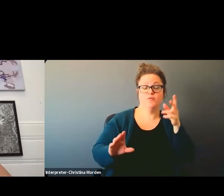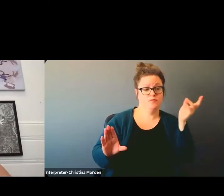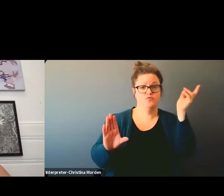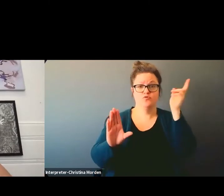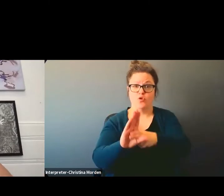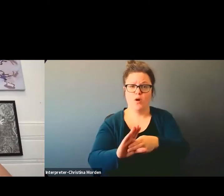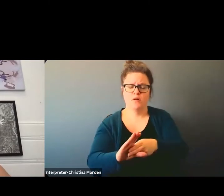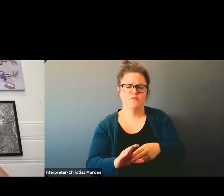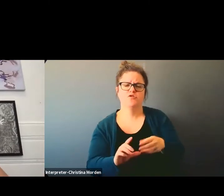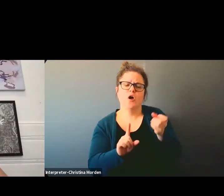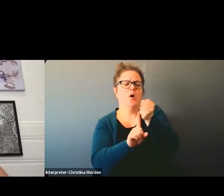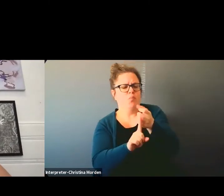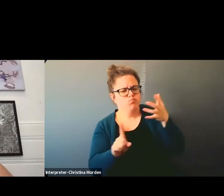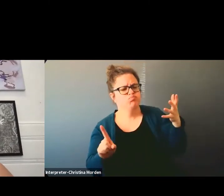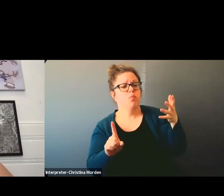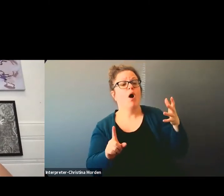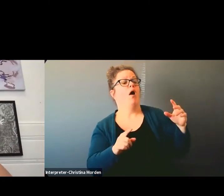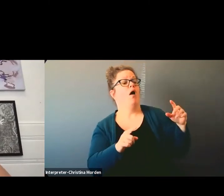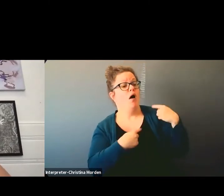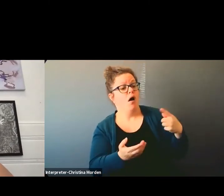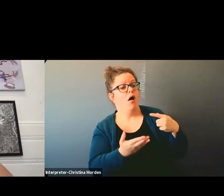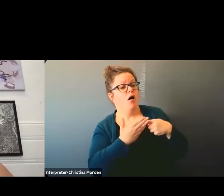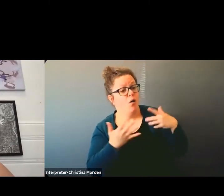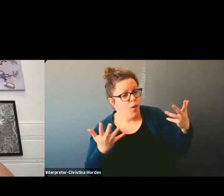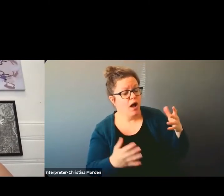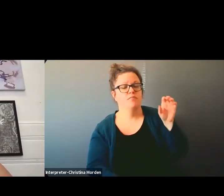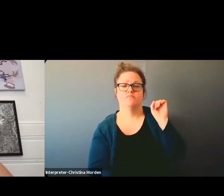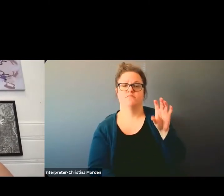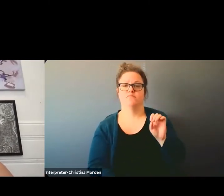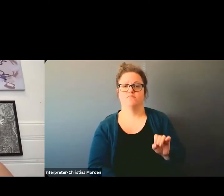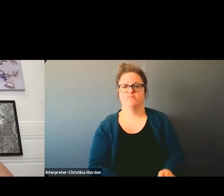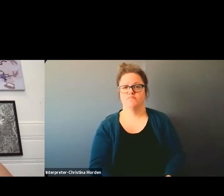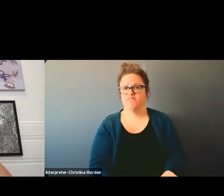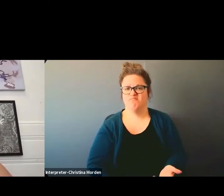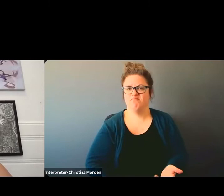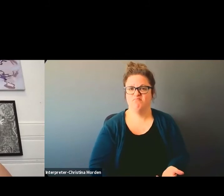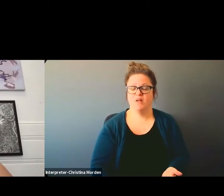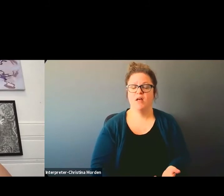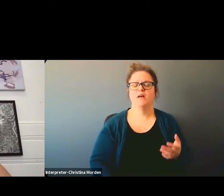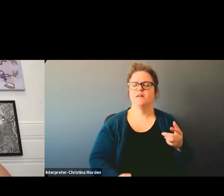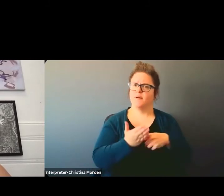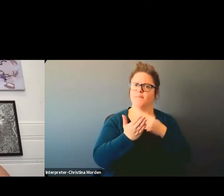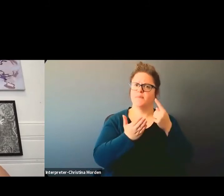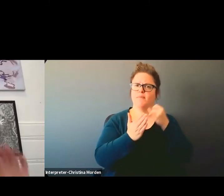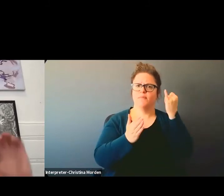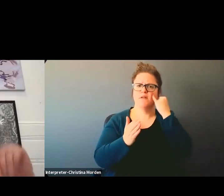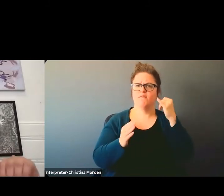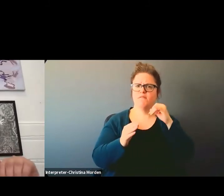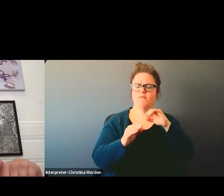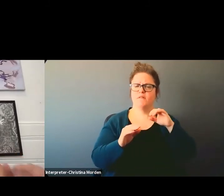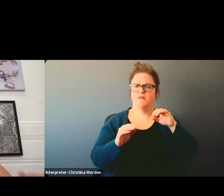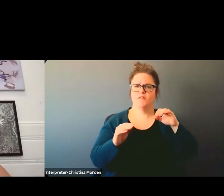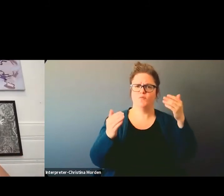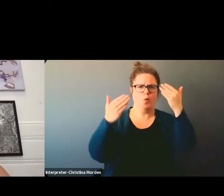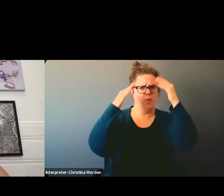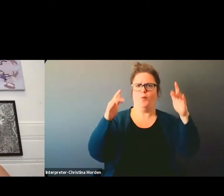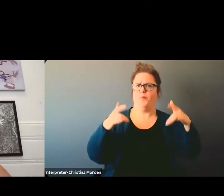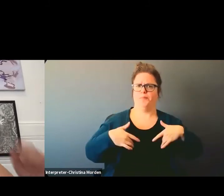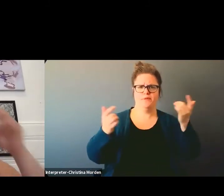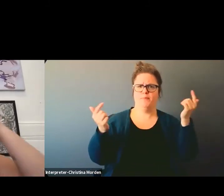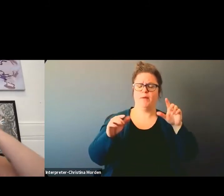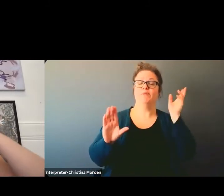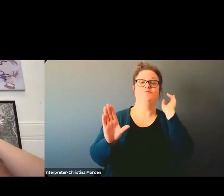the context, to say, we are talking about so-and-so. If you don't have the context, sometimes it's really hard to jump into the